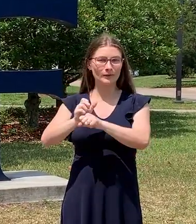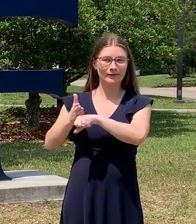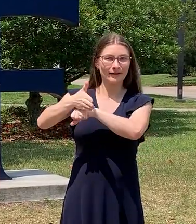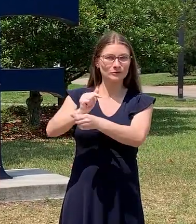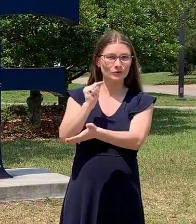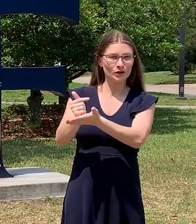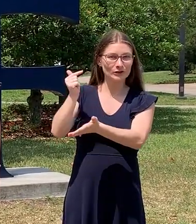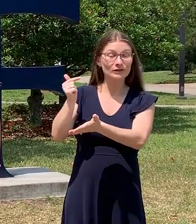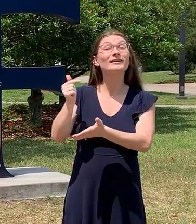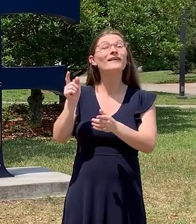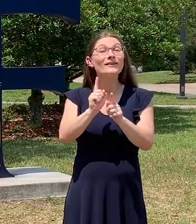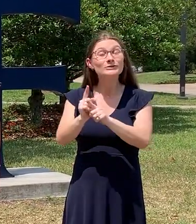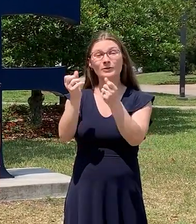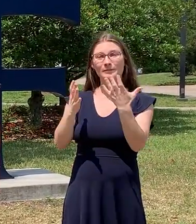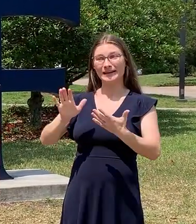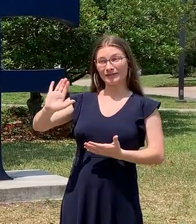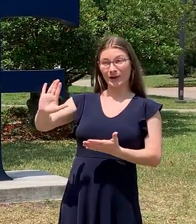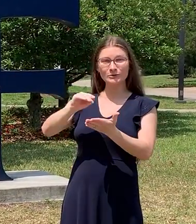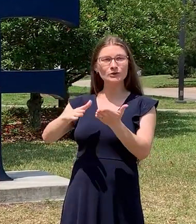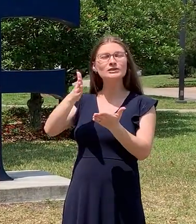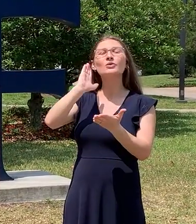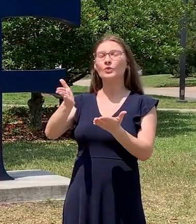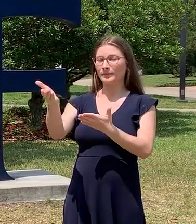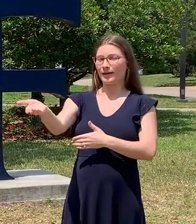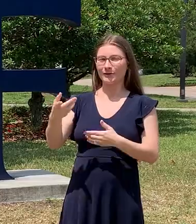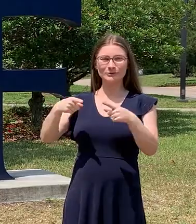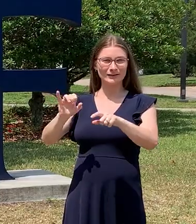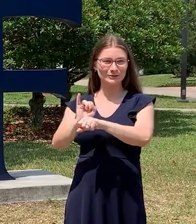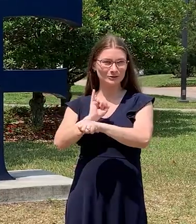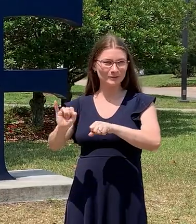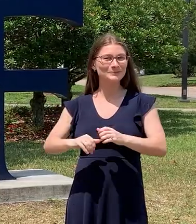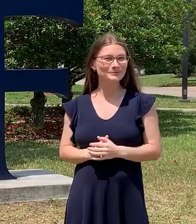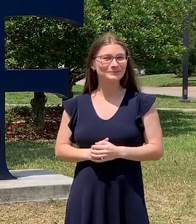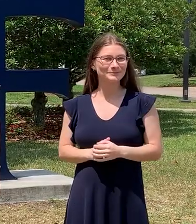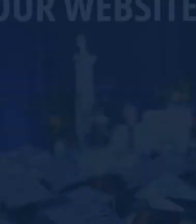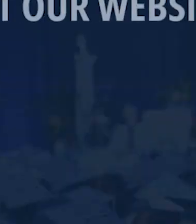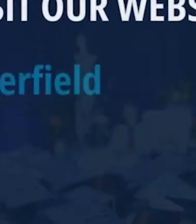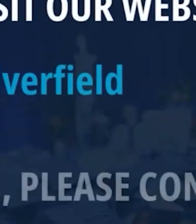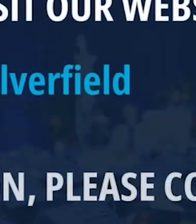graduation, and many of their students are also hired during their internship.